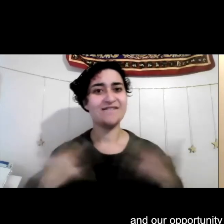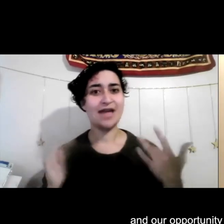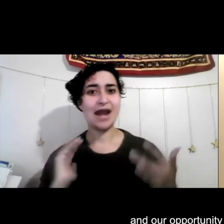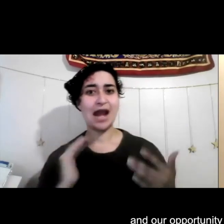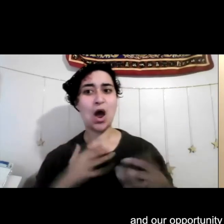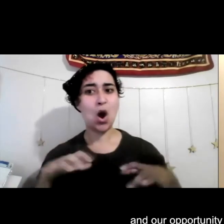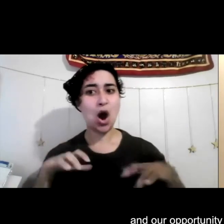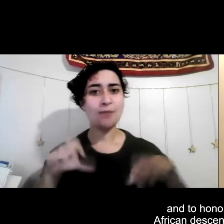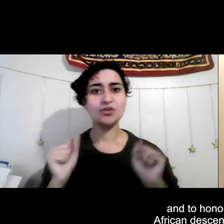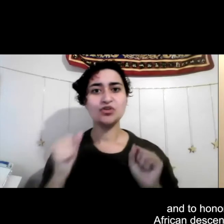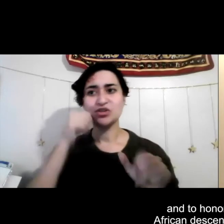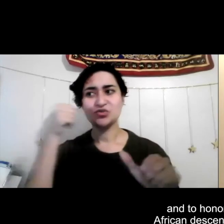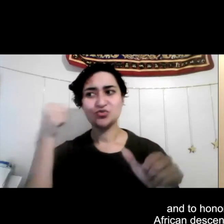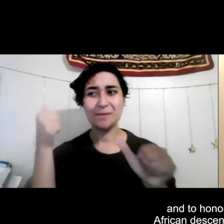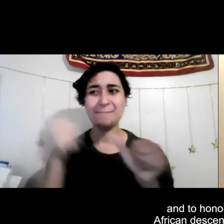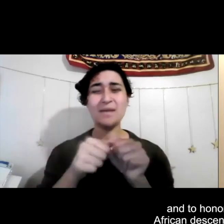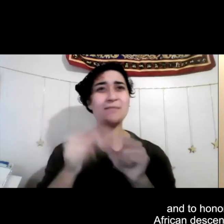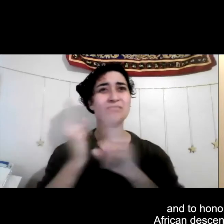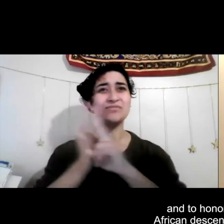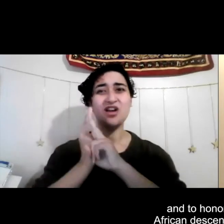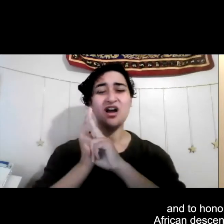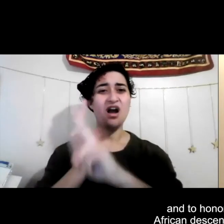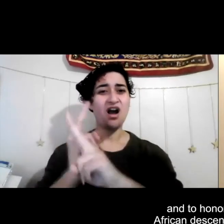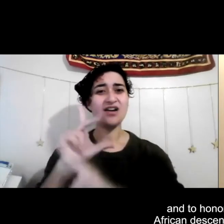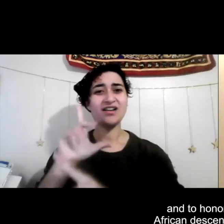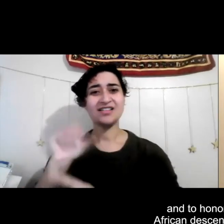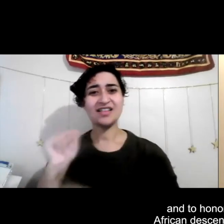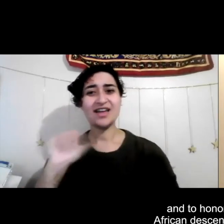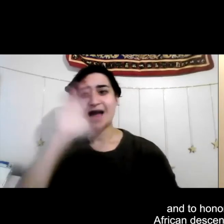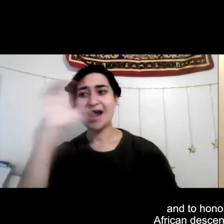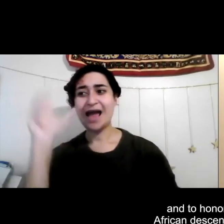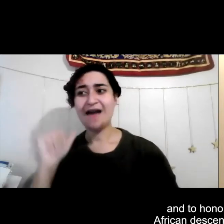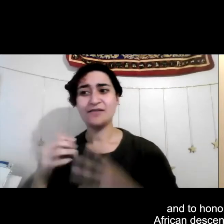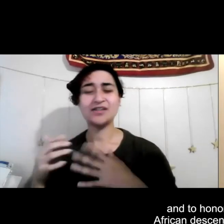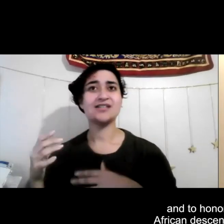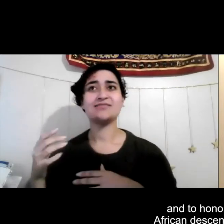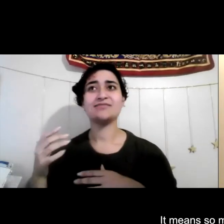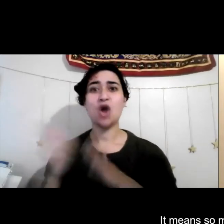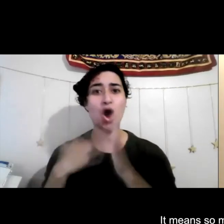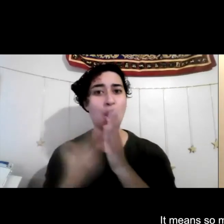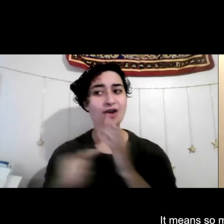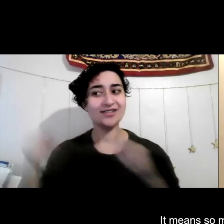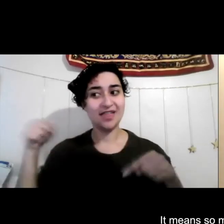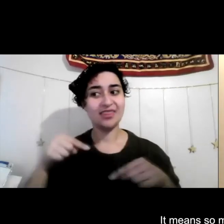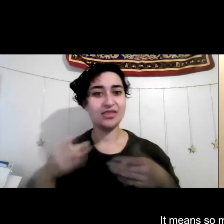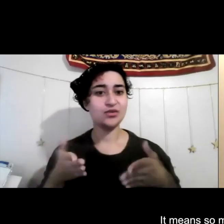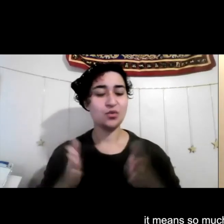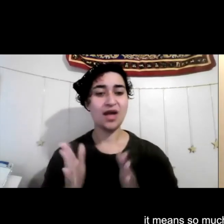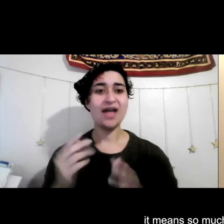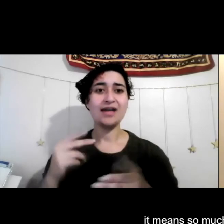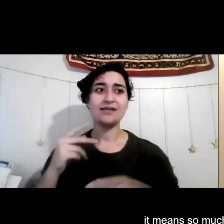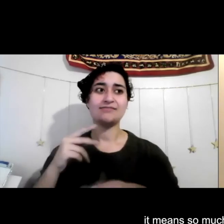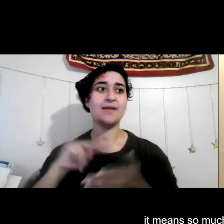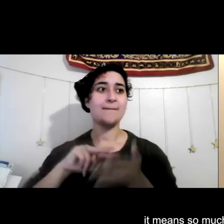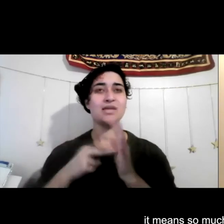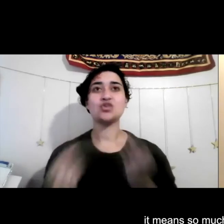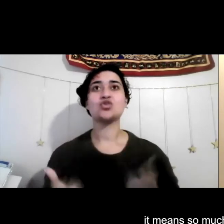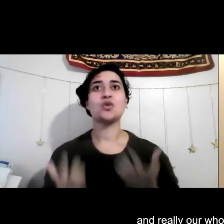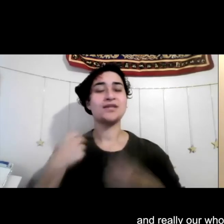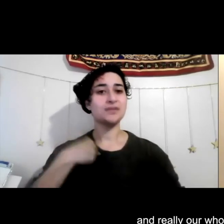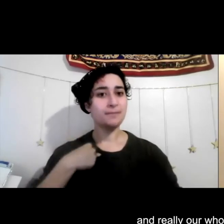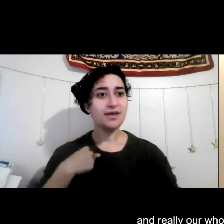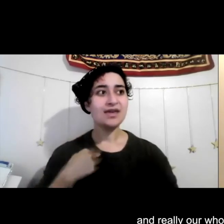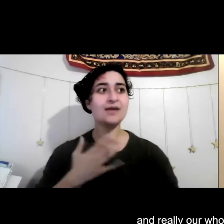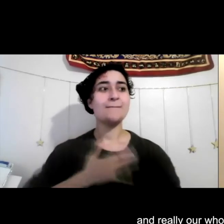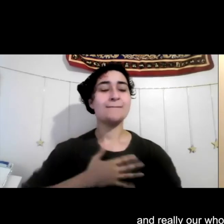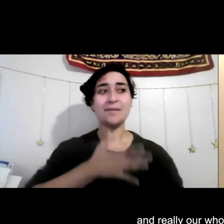to remember Leah and to honor artists of African descent in this way. It means so much to me, it means so much to my mother,